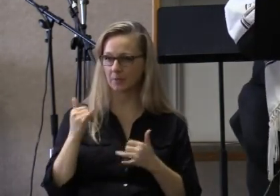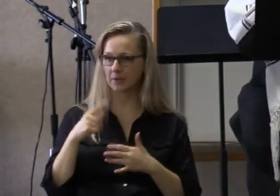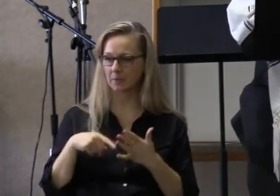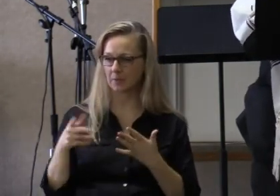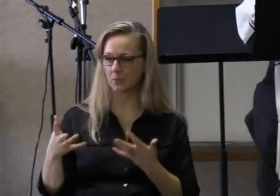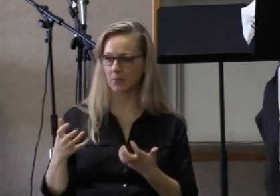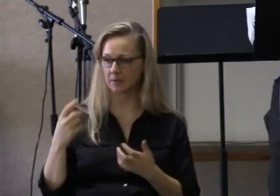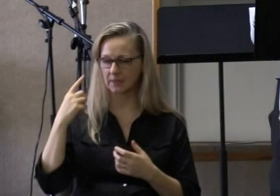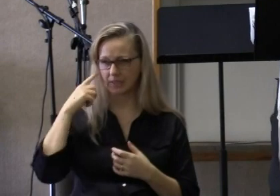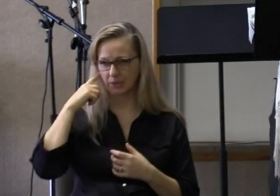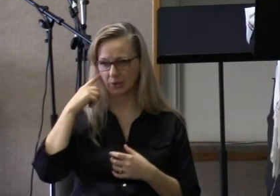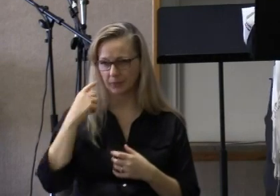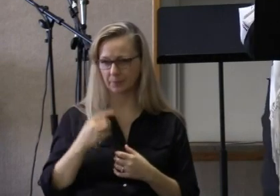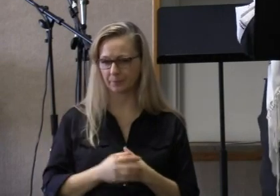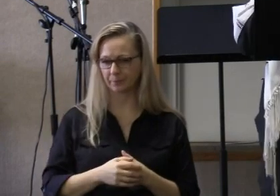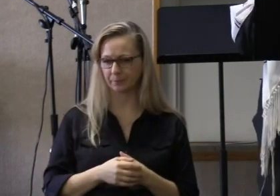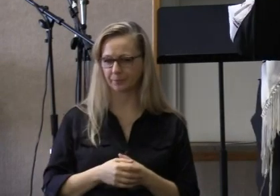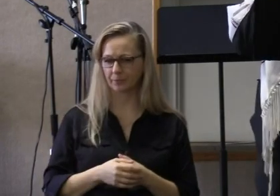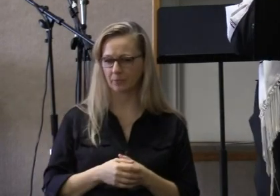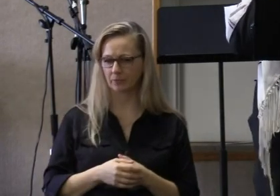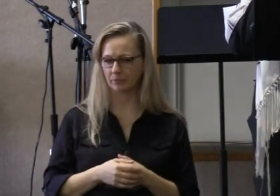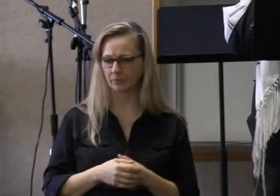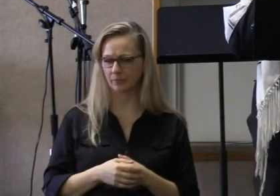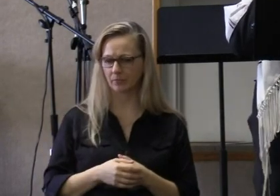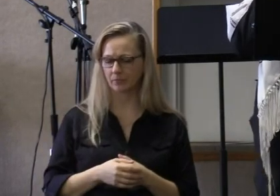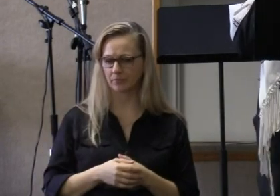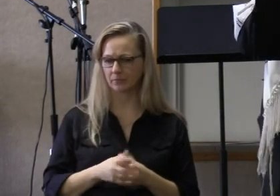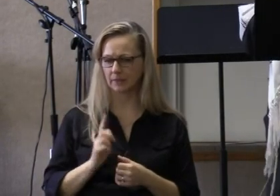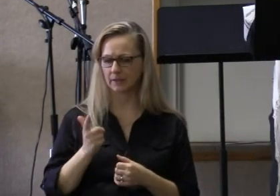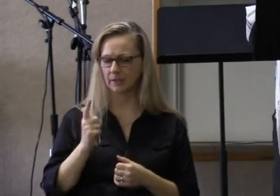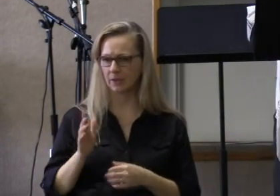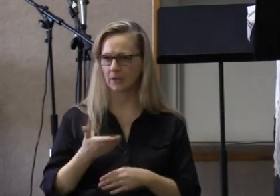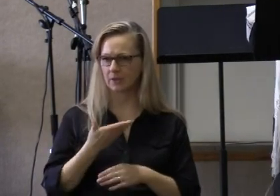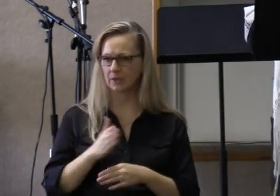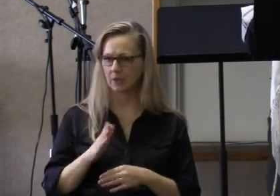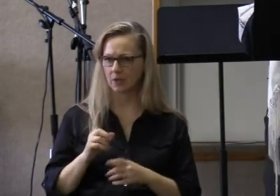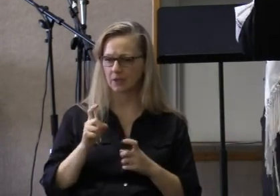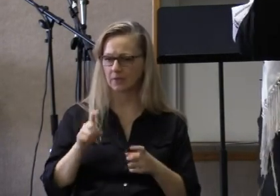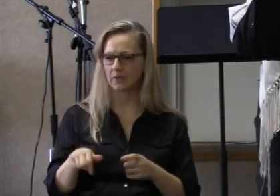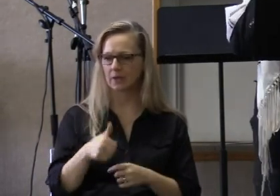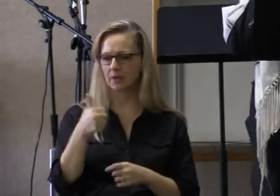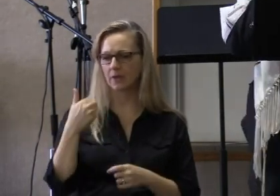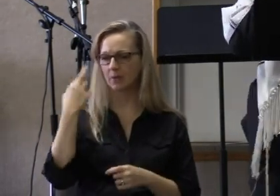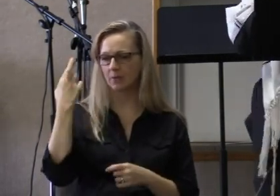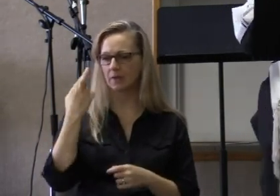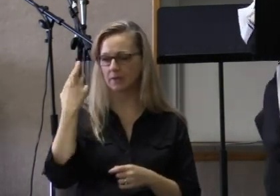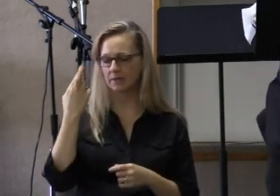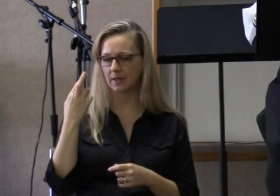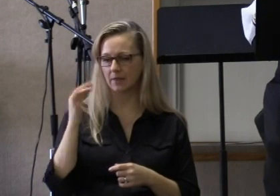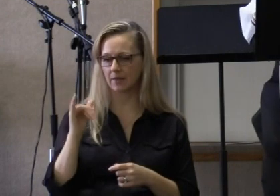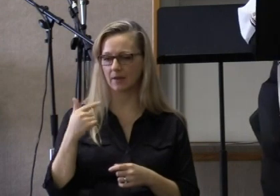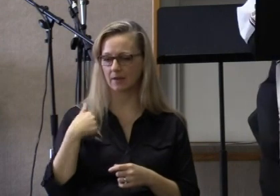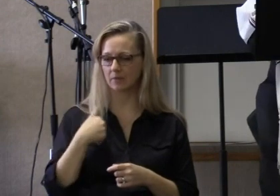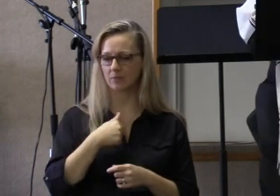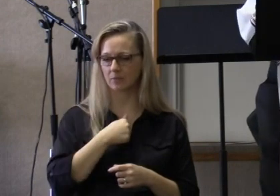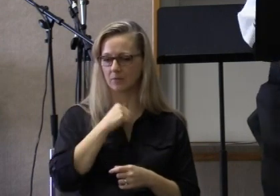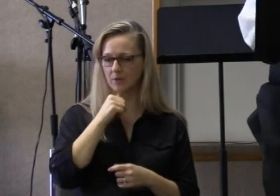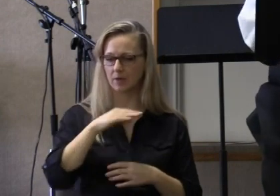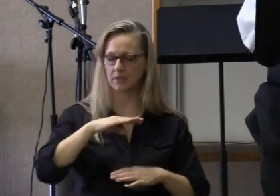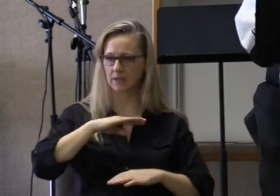I don't blame him. I feel the same way. Later, the song gives another reason for lack of satisfaction in the singer's